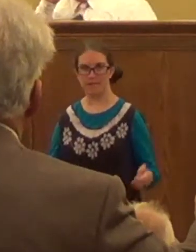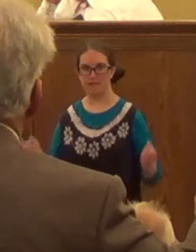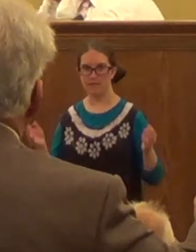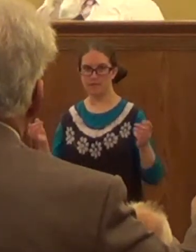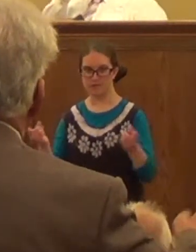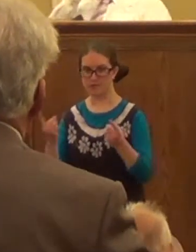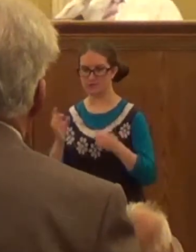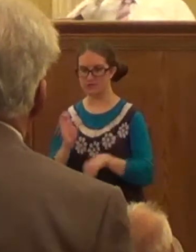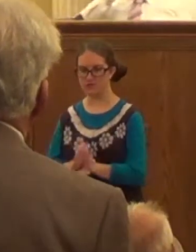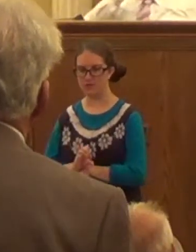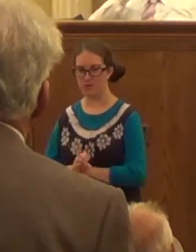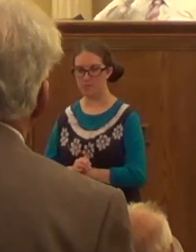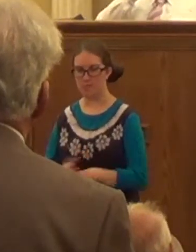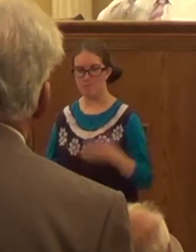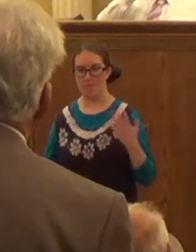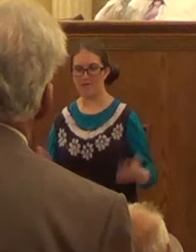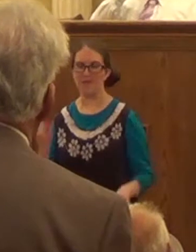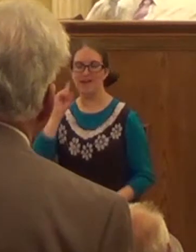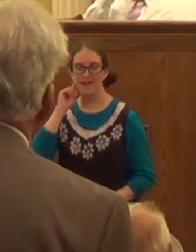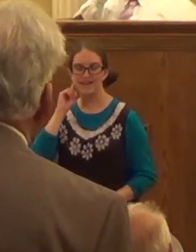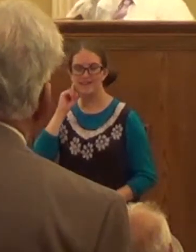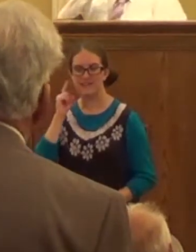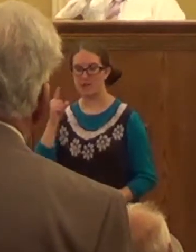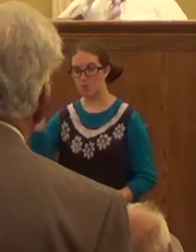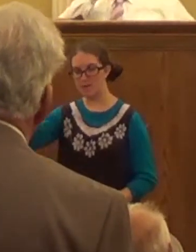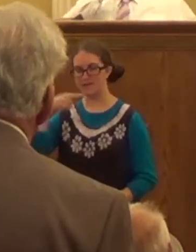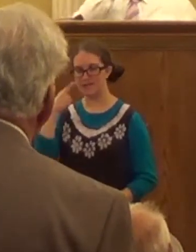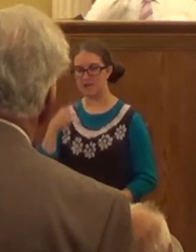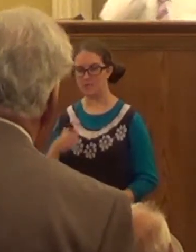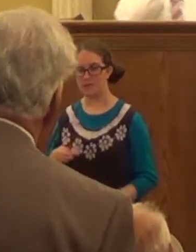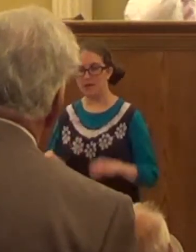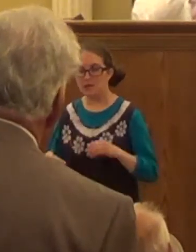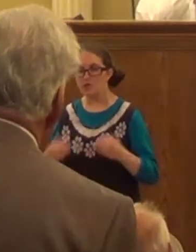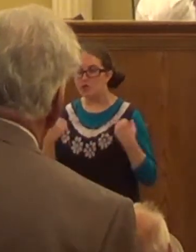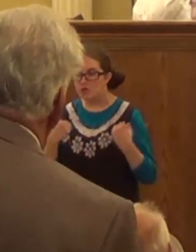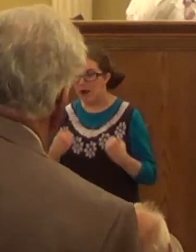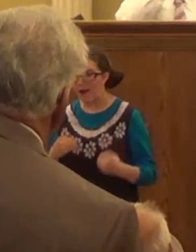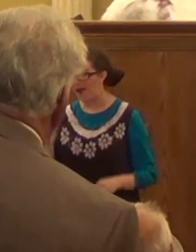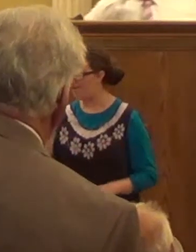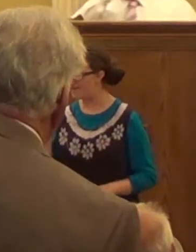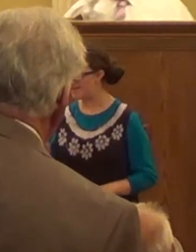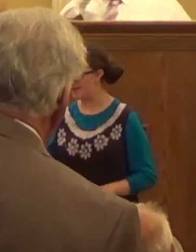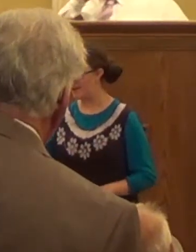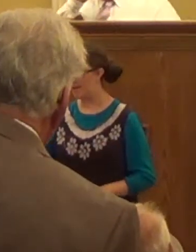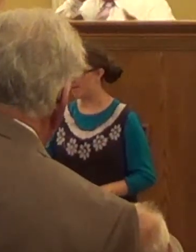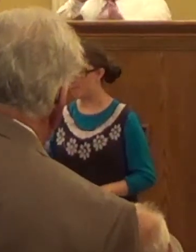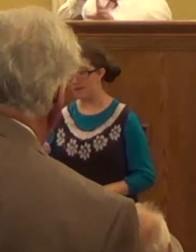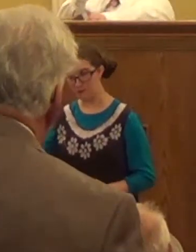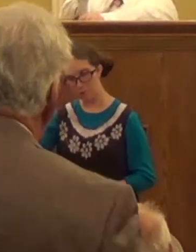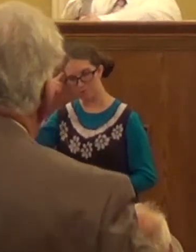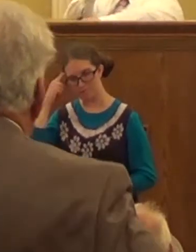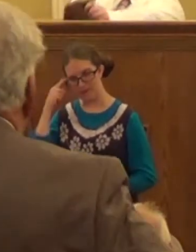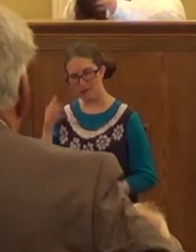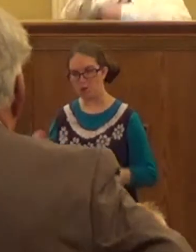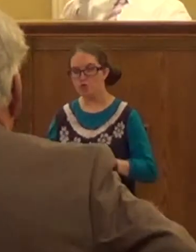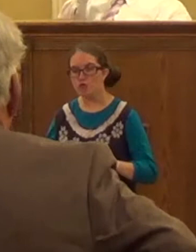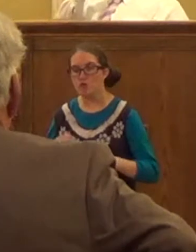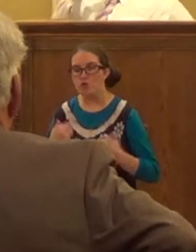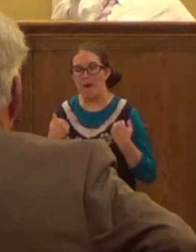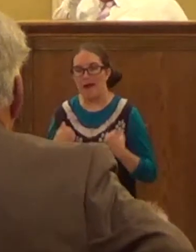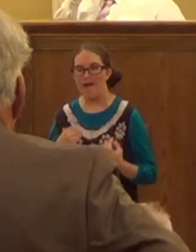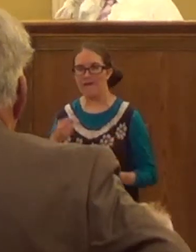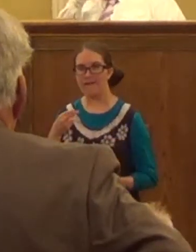coming to church. You may have been listening to what he says, but do you have a backup plan in your mind? Do you have an Ishmael,